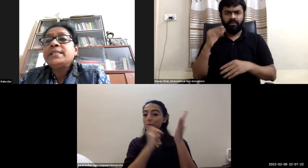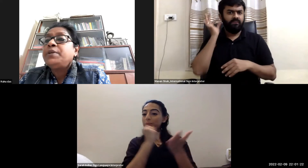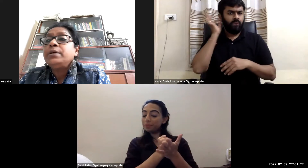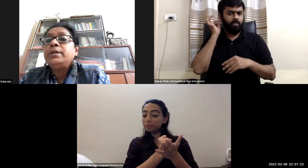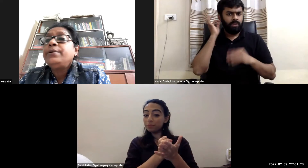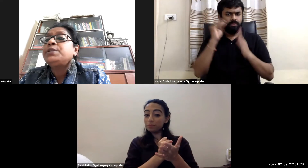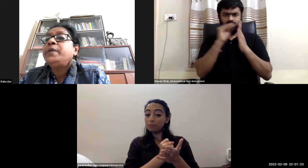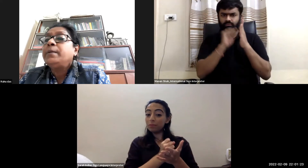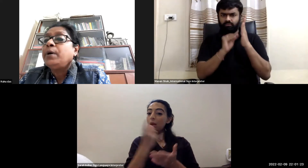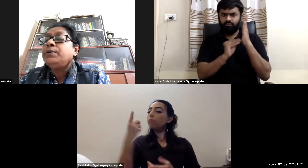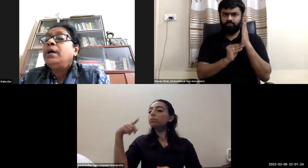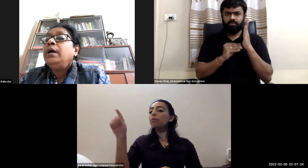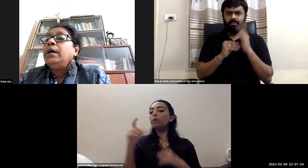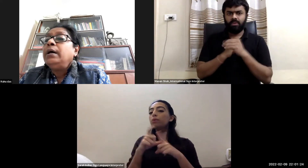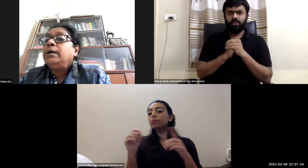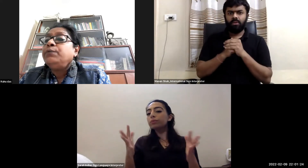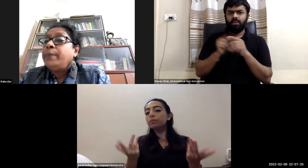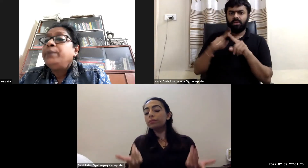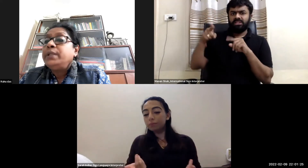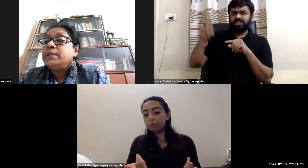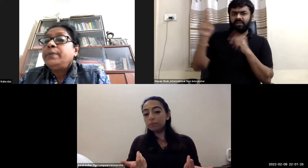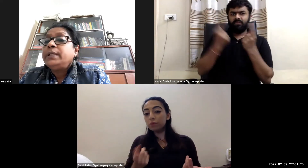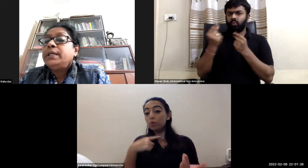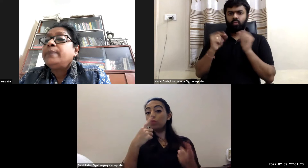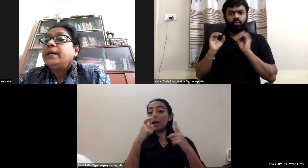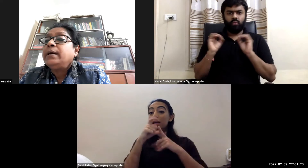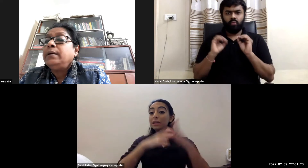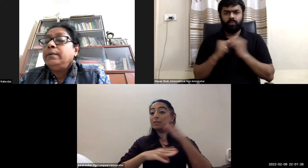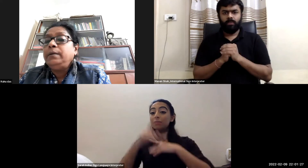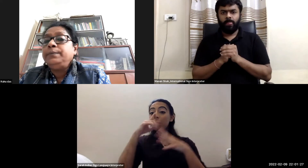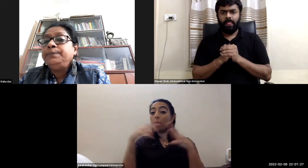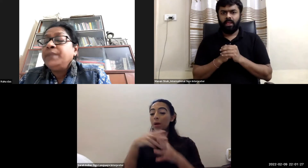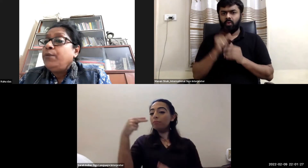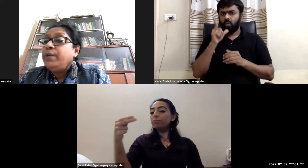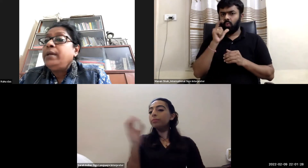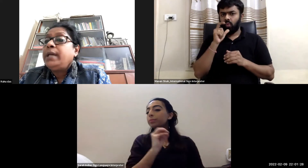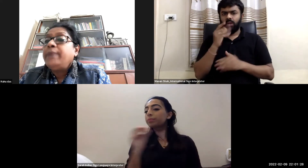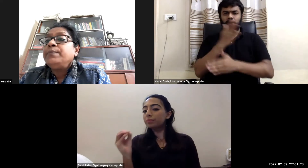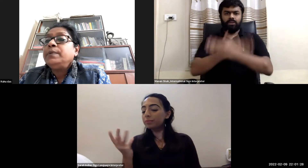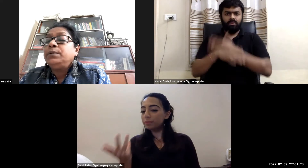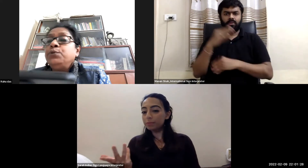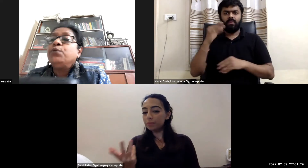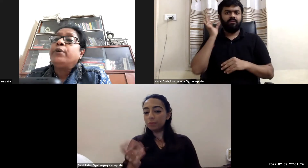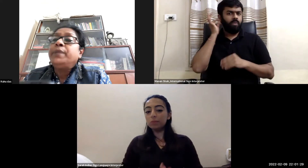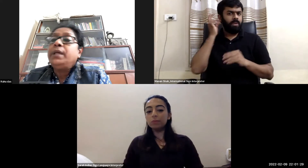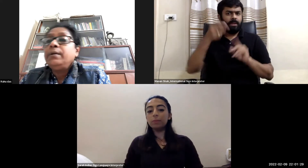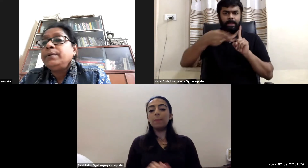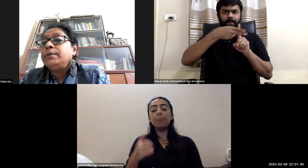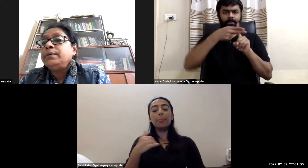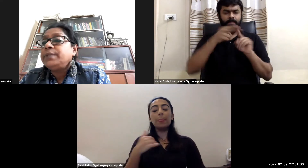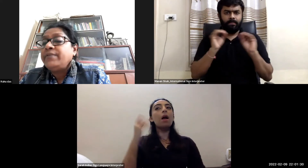the Women's Commission did not speak about women with disabilities. But we came to know